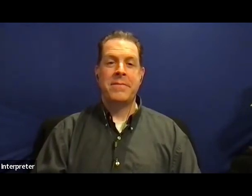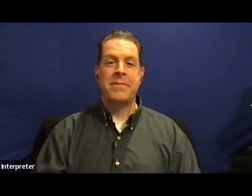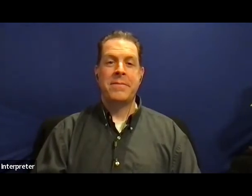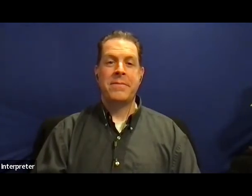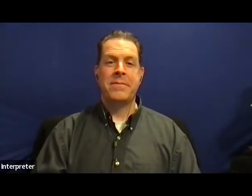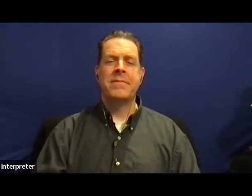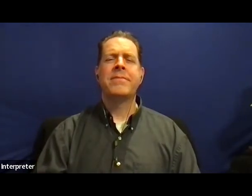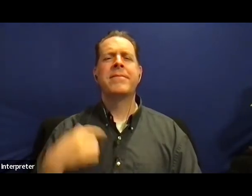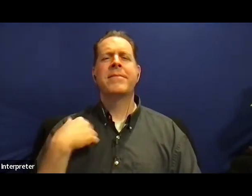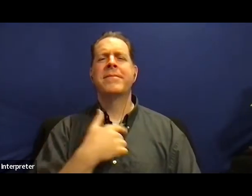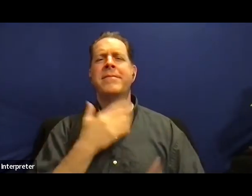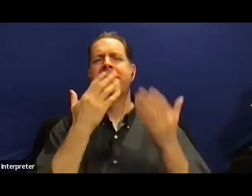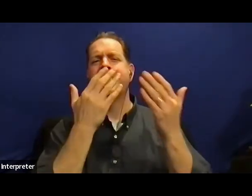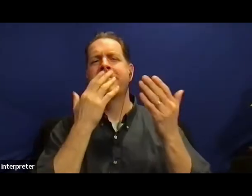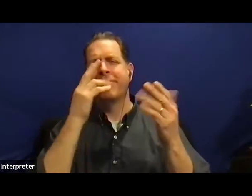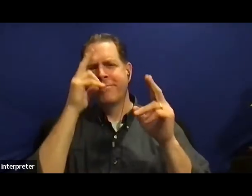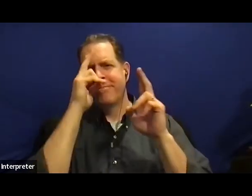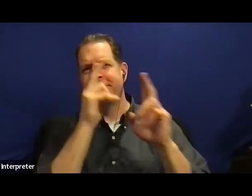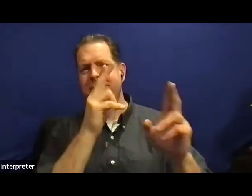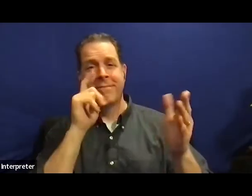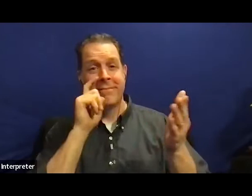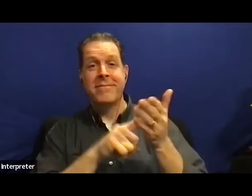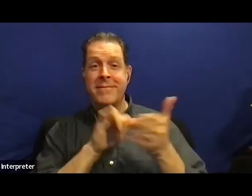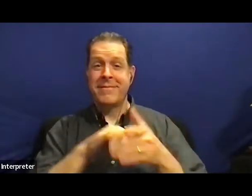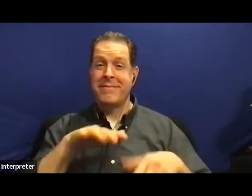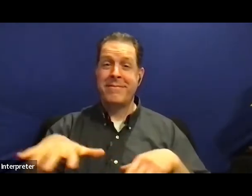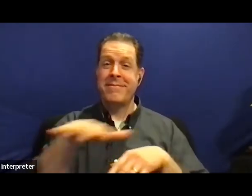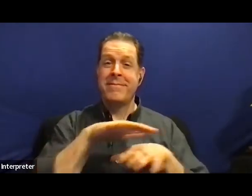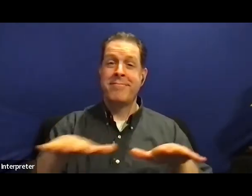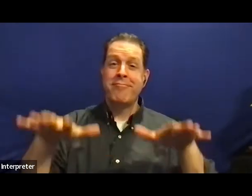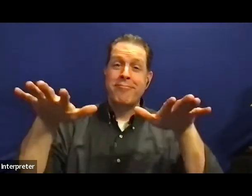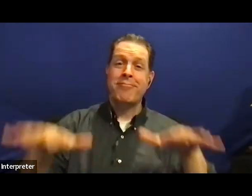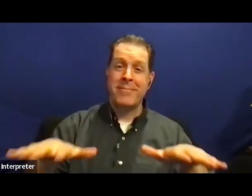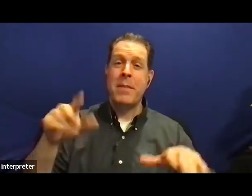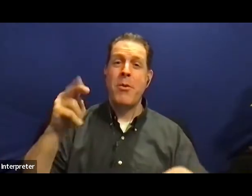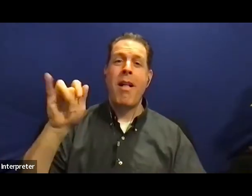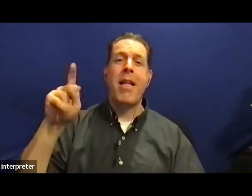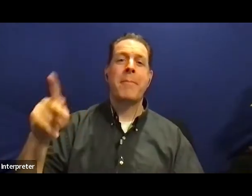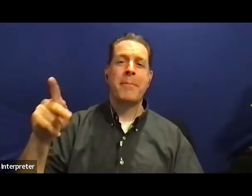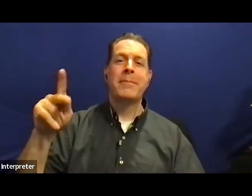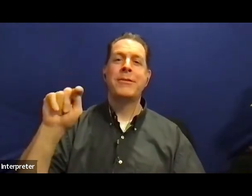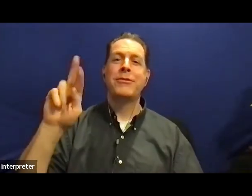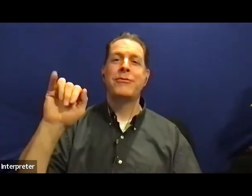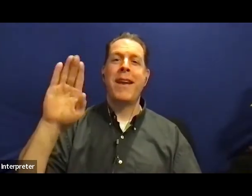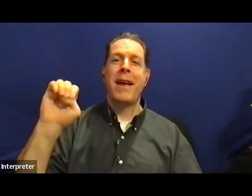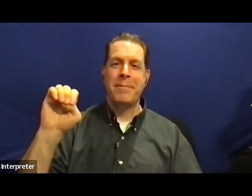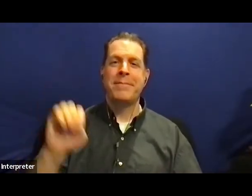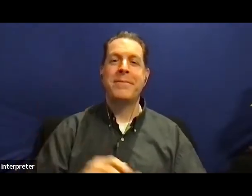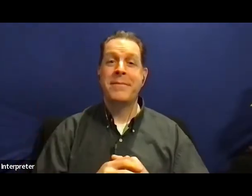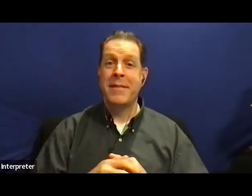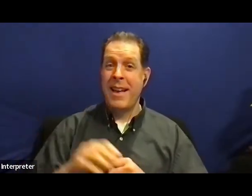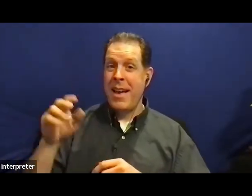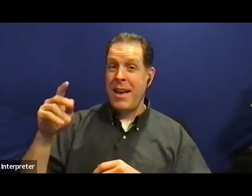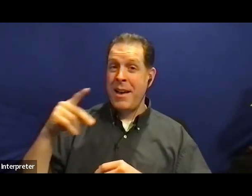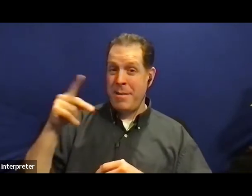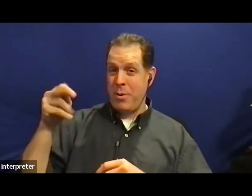We gratefully honor and acknowledge that we rest on the traditional homelands of the Puyallup tribe. The Puyallup people have